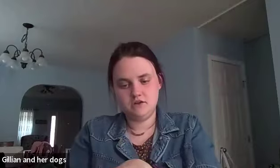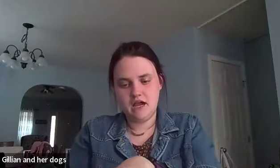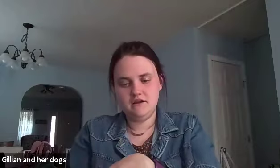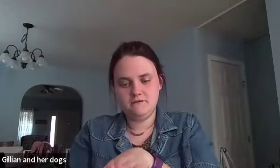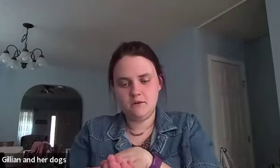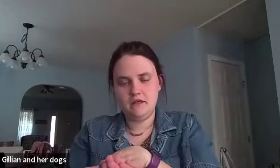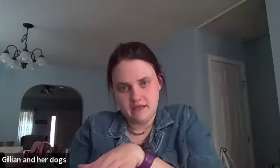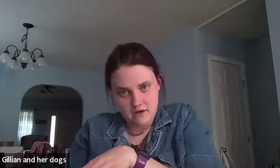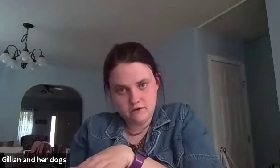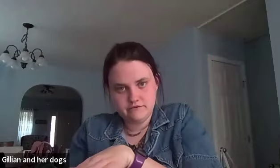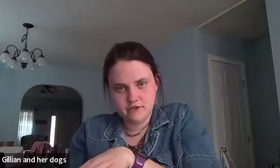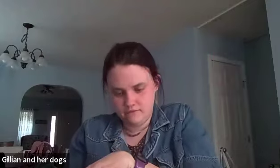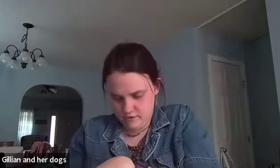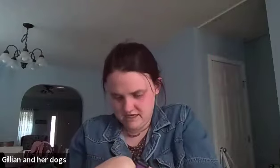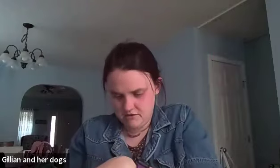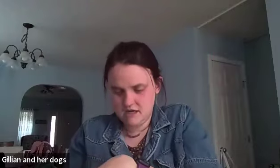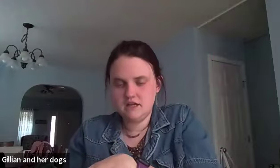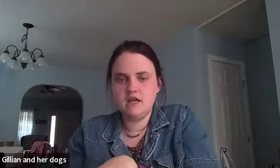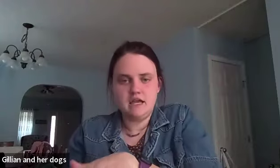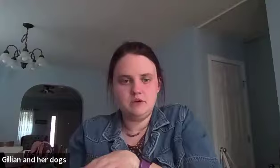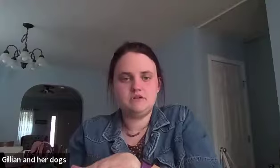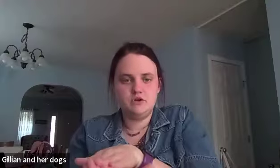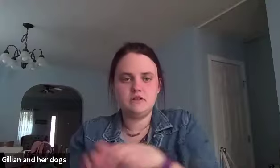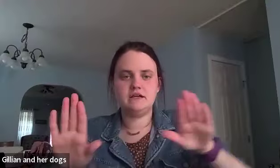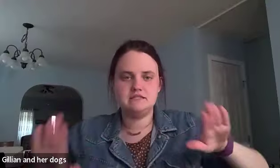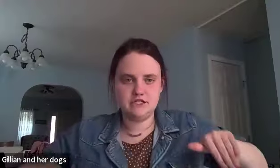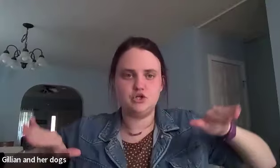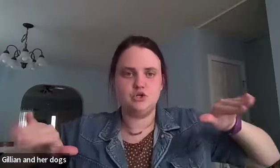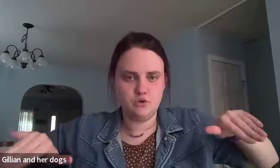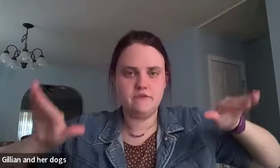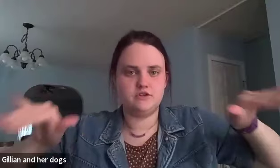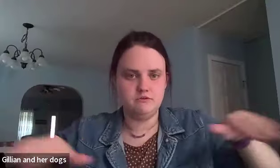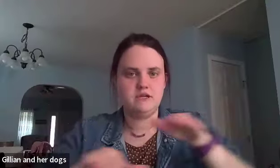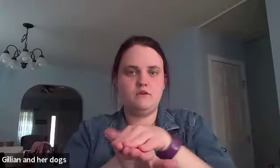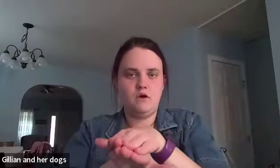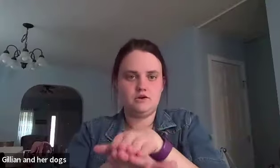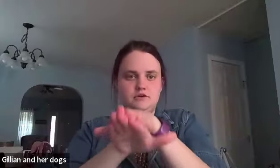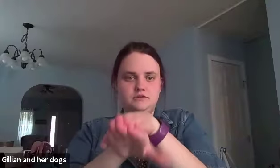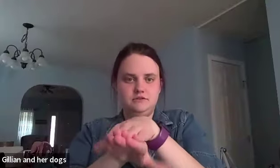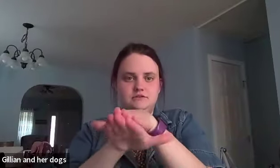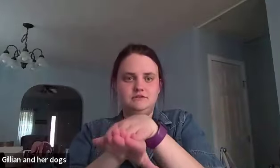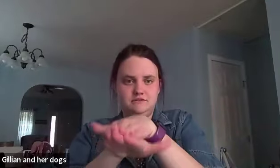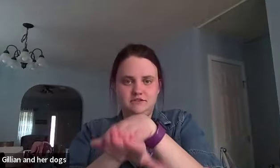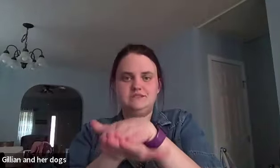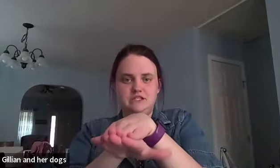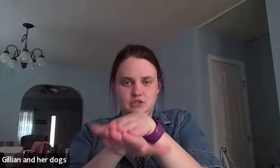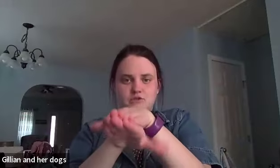look at it from like an aerial view, if you look down at it, it would look like a sea turtle when they're swimming in the water. So sea